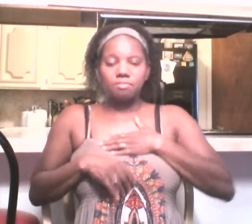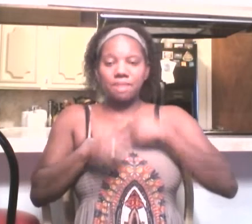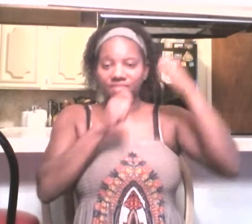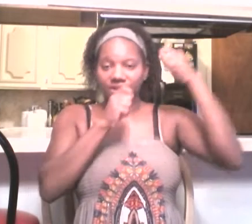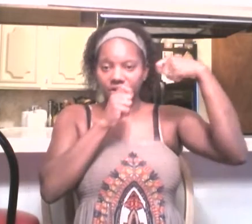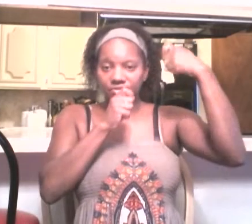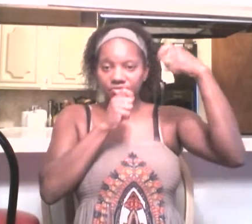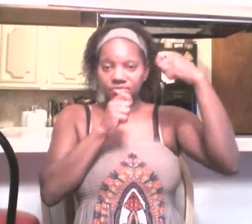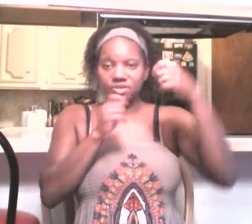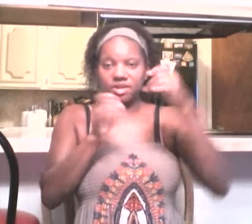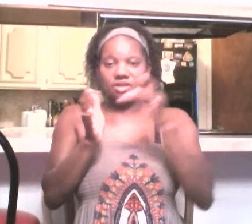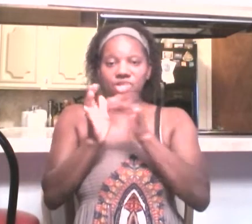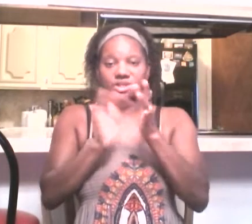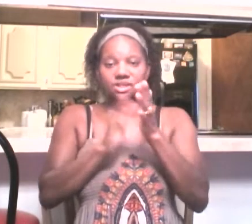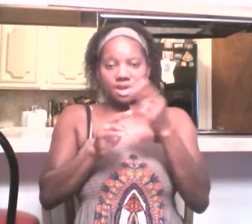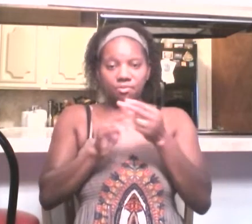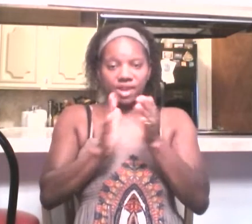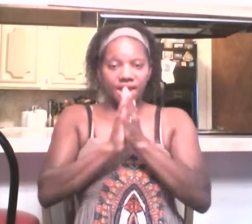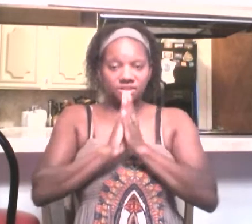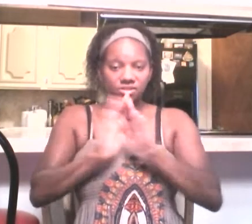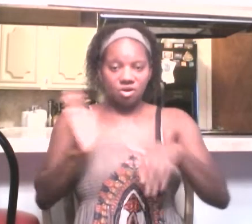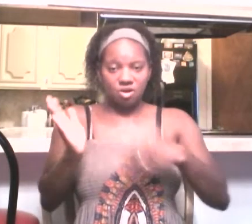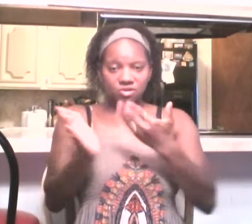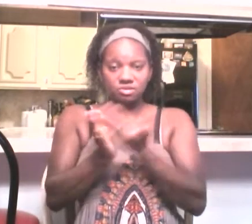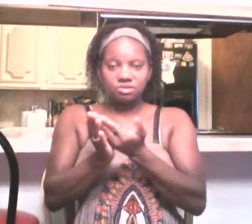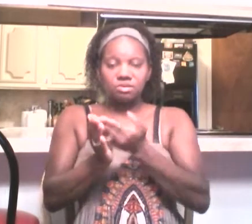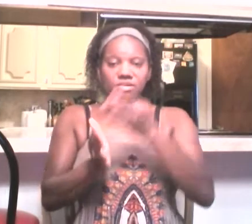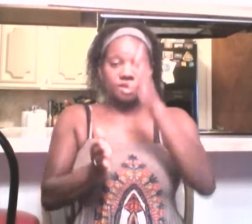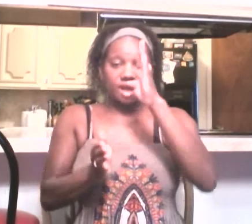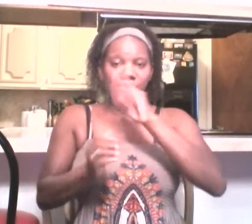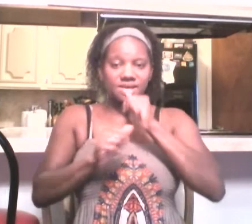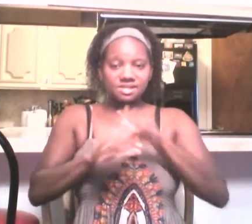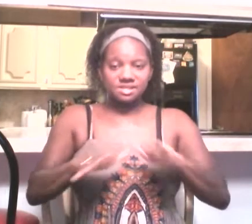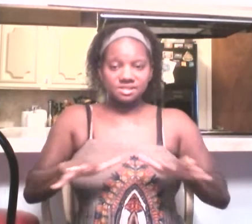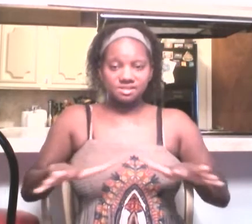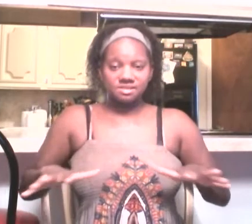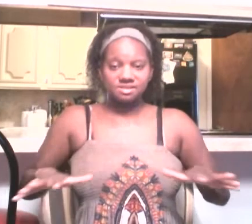my video. In Jesus' name, we ask and all. God bless.